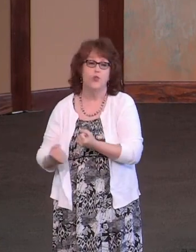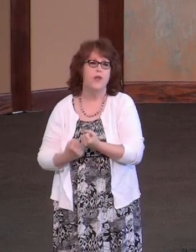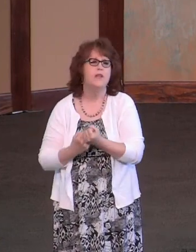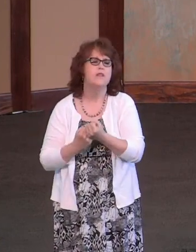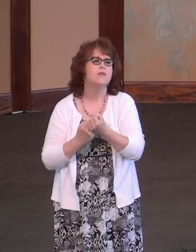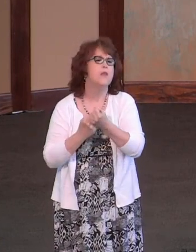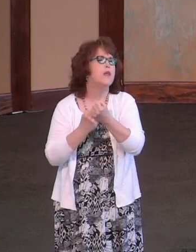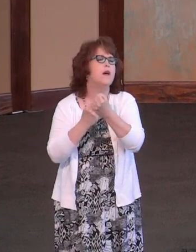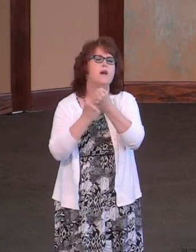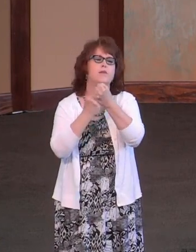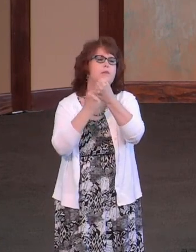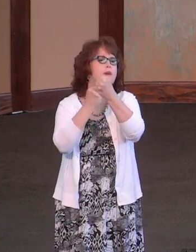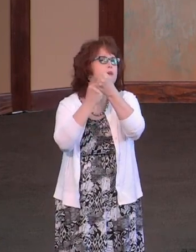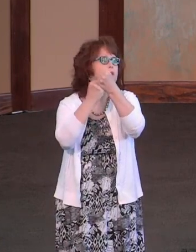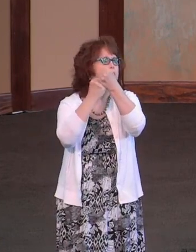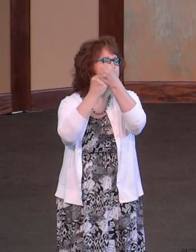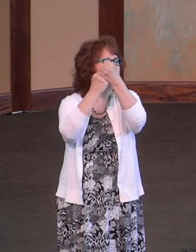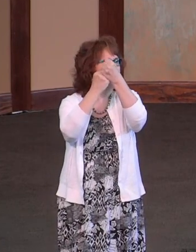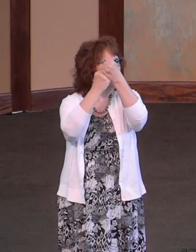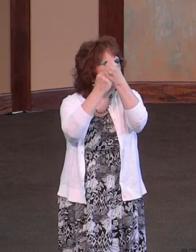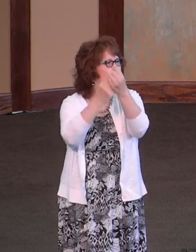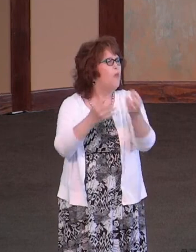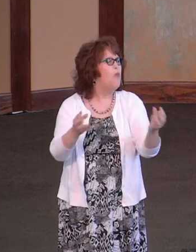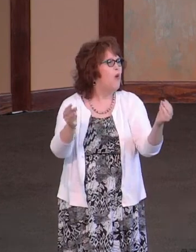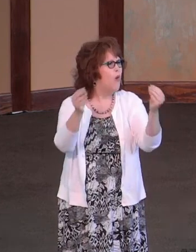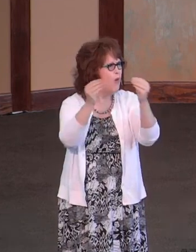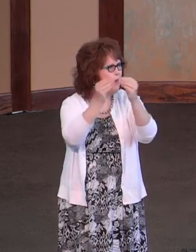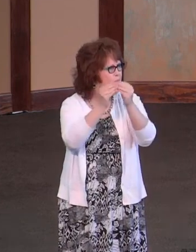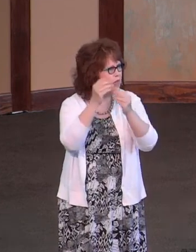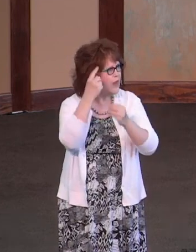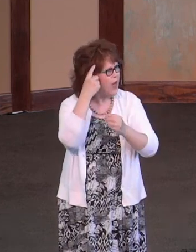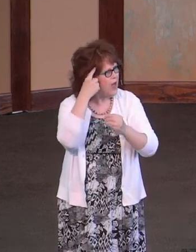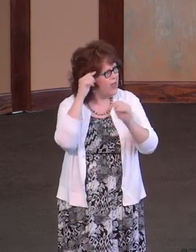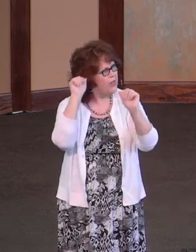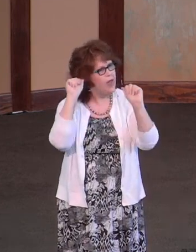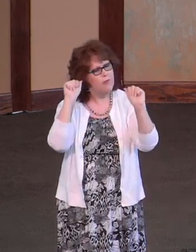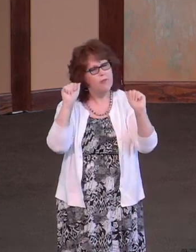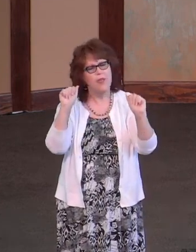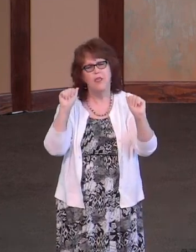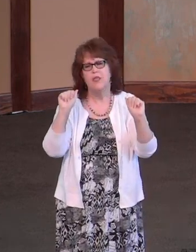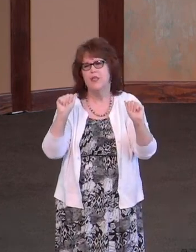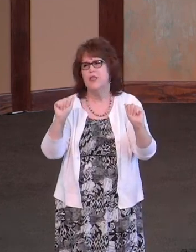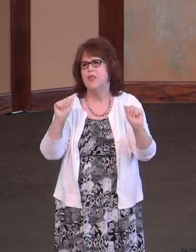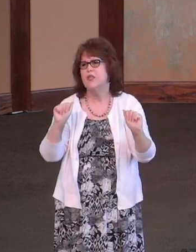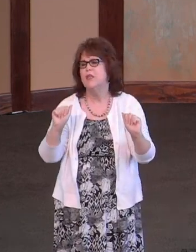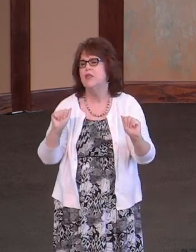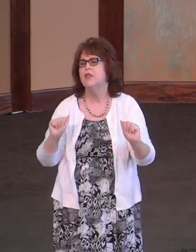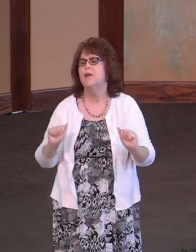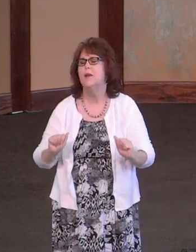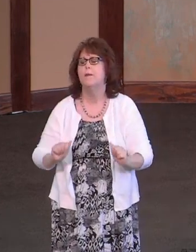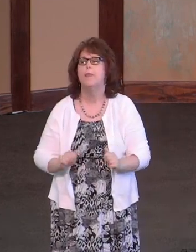You raise me up to more than I can be.